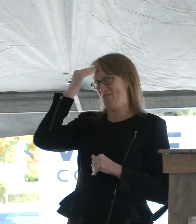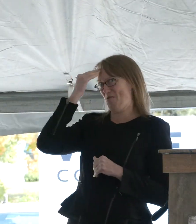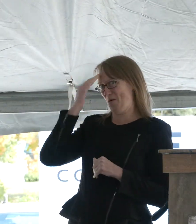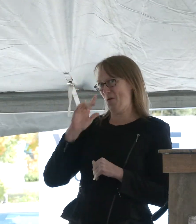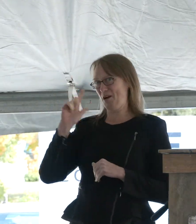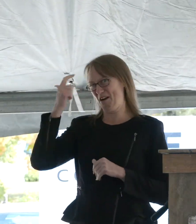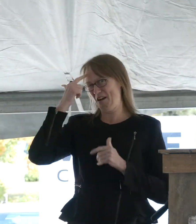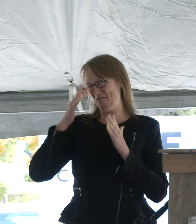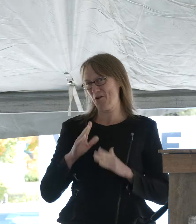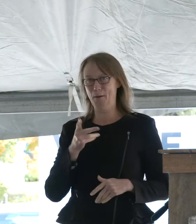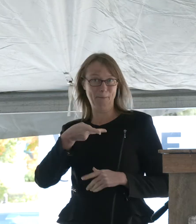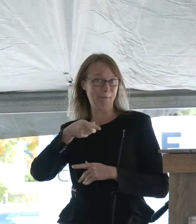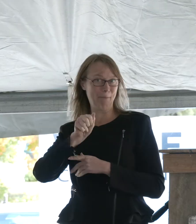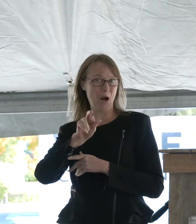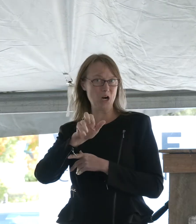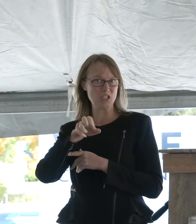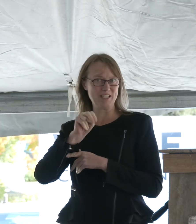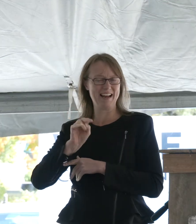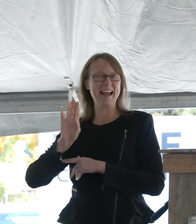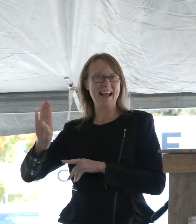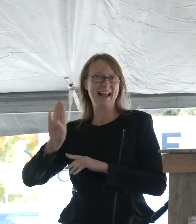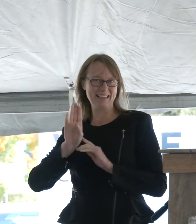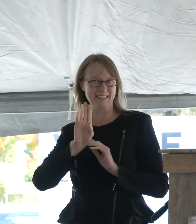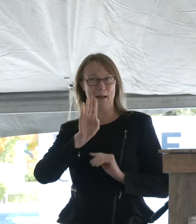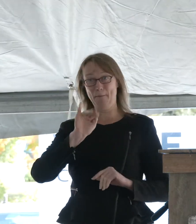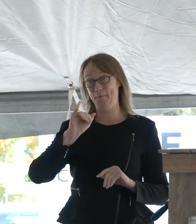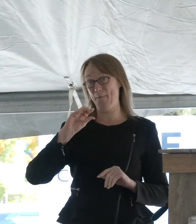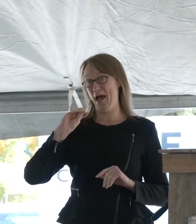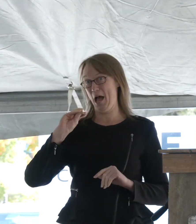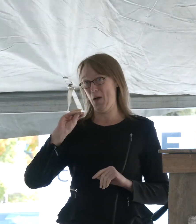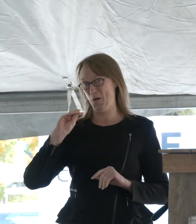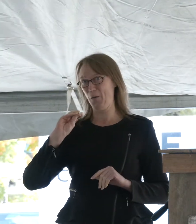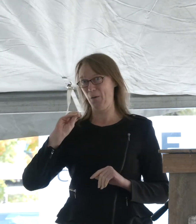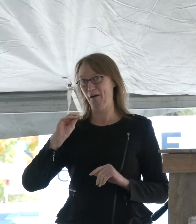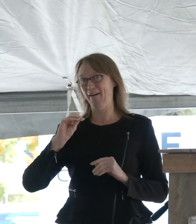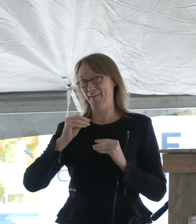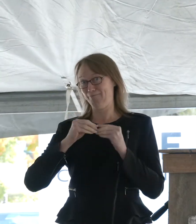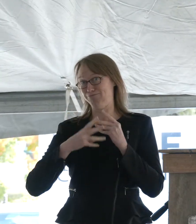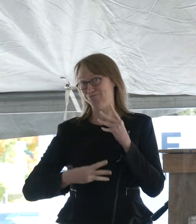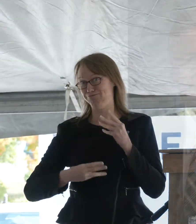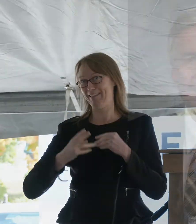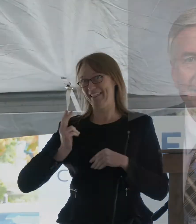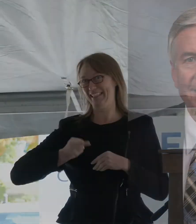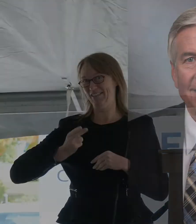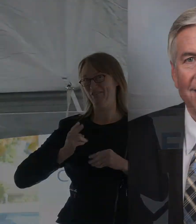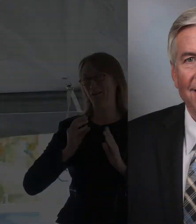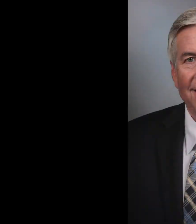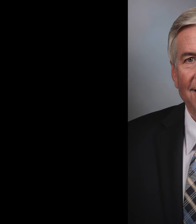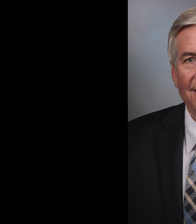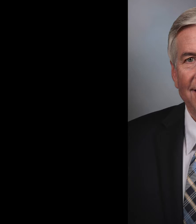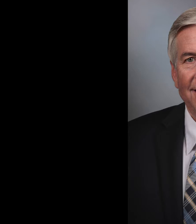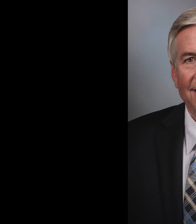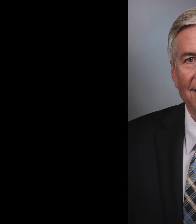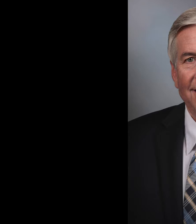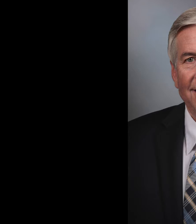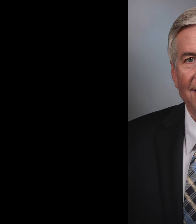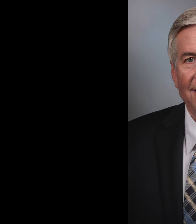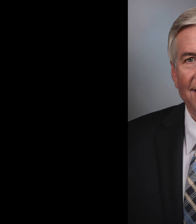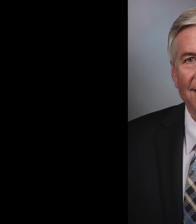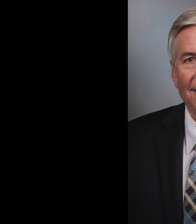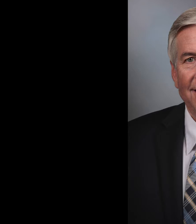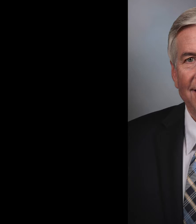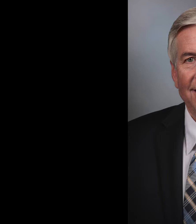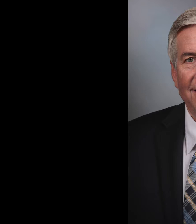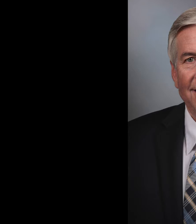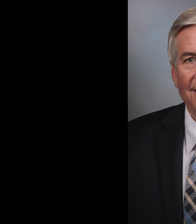read you the whole thing, but in the spirit of the day, as I introduce him here, I think I would just introduce him as former military police sergeant Mike Parson